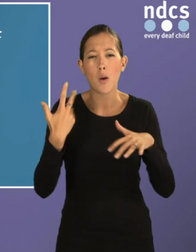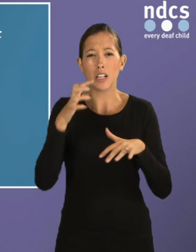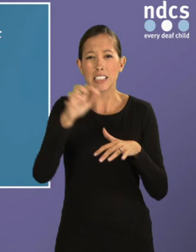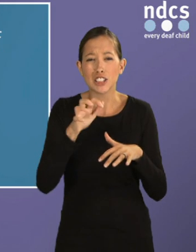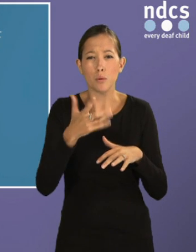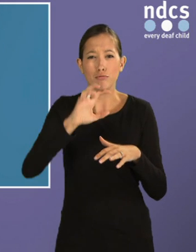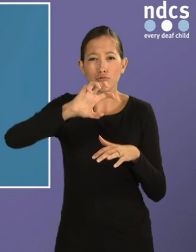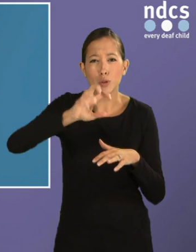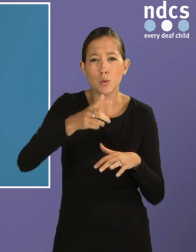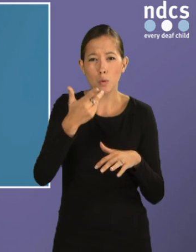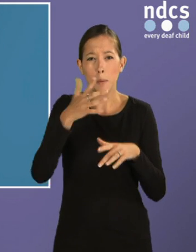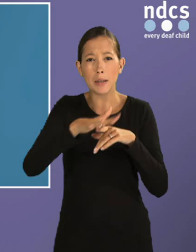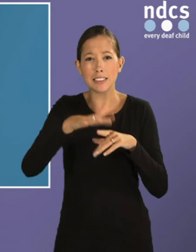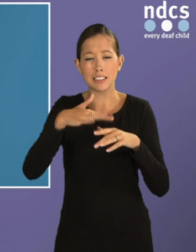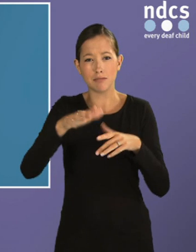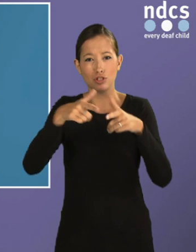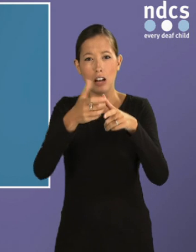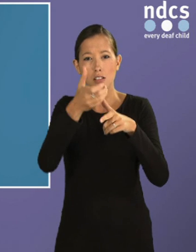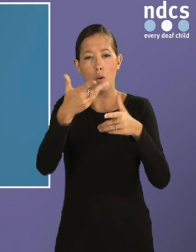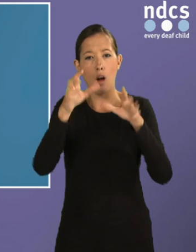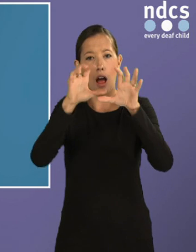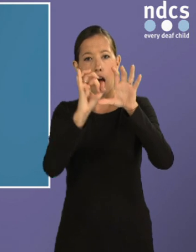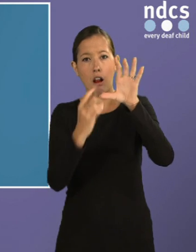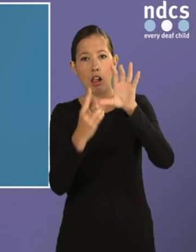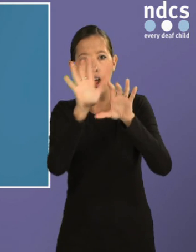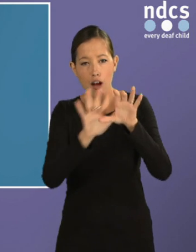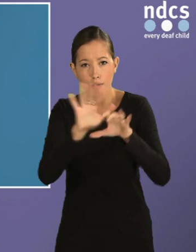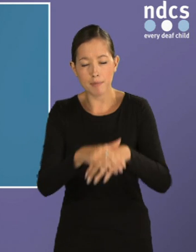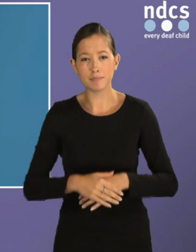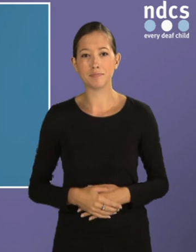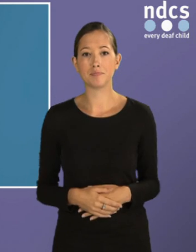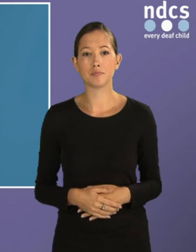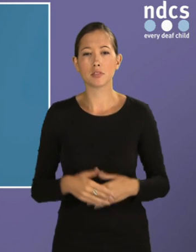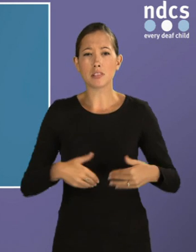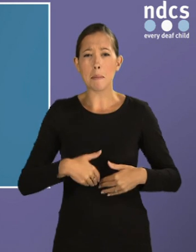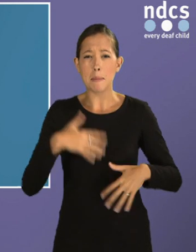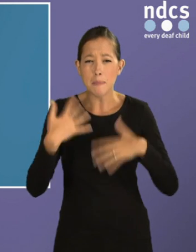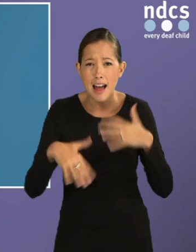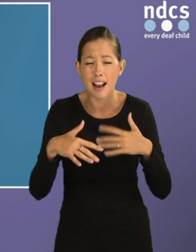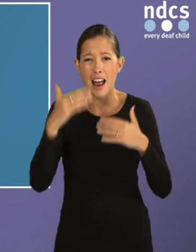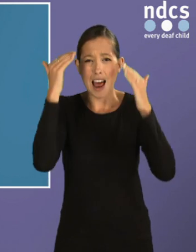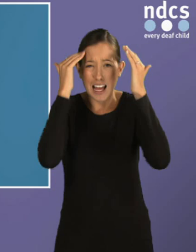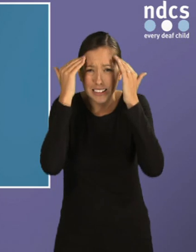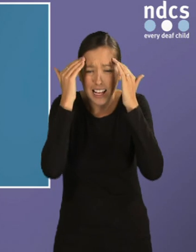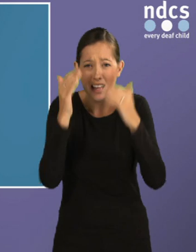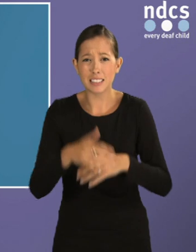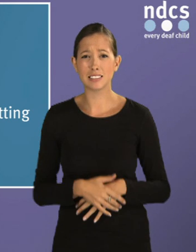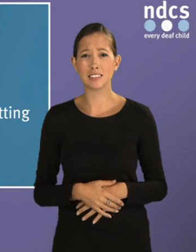Physical signs might include genital or anal pain, itching, bruising or bleeding, stomach pains and